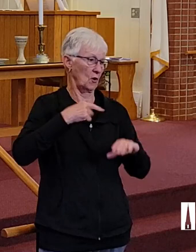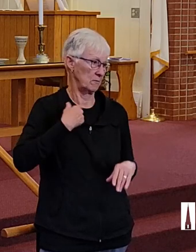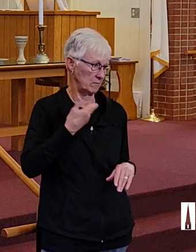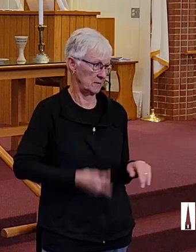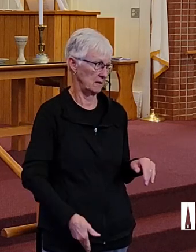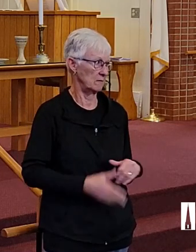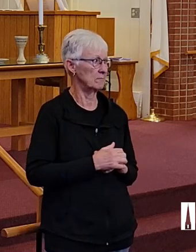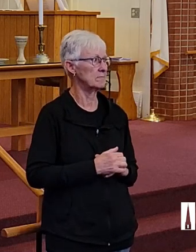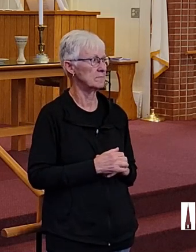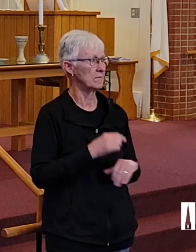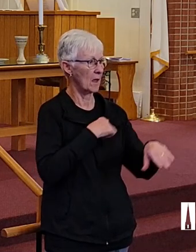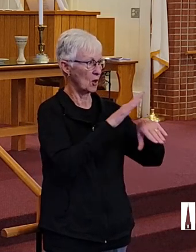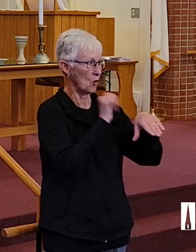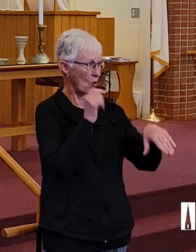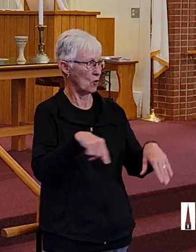but sinners."